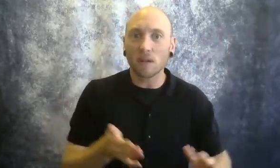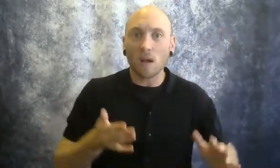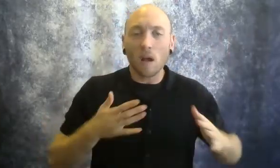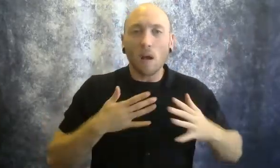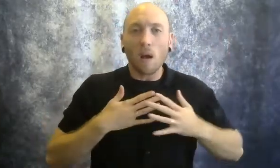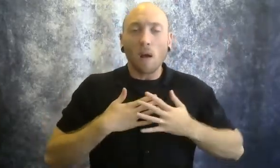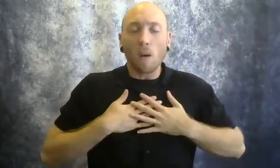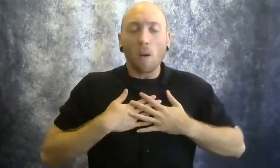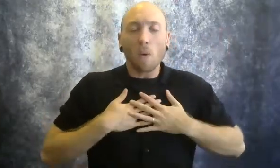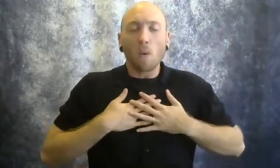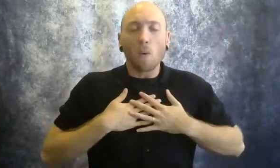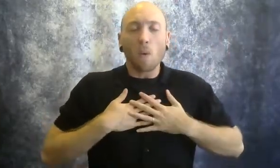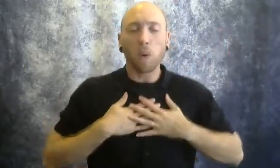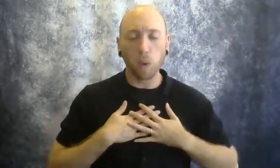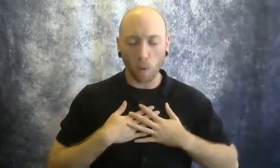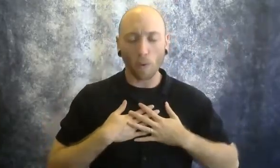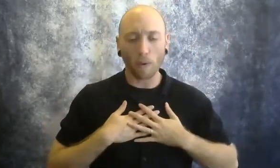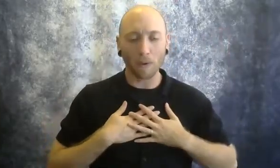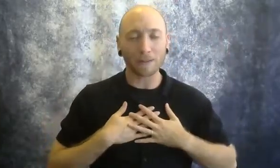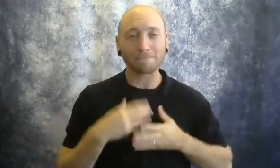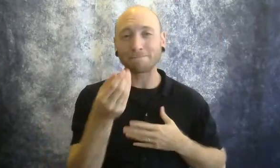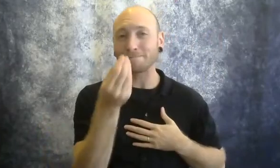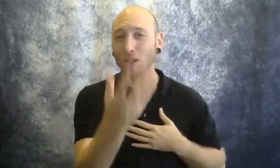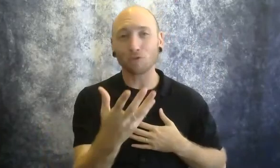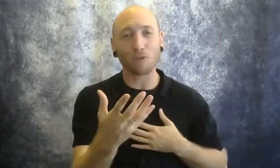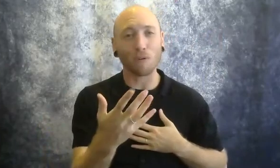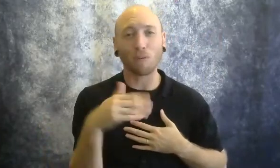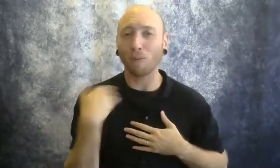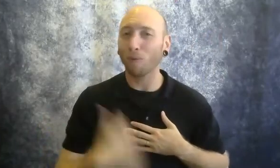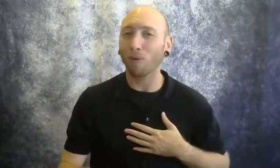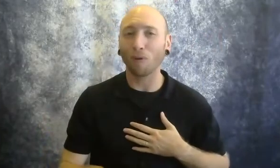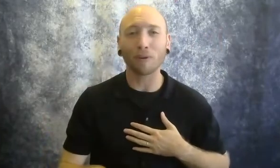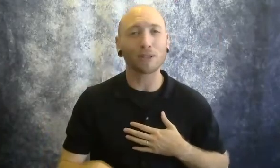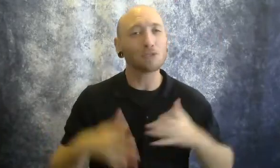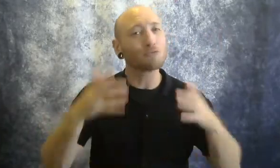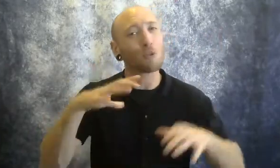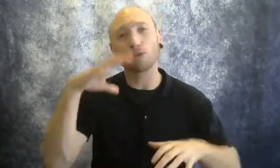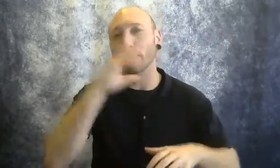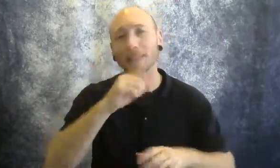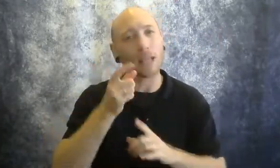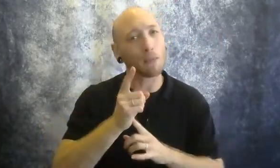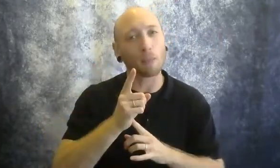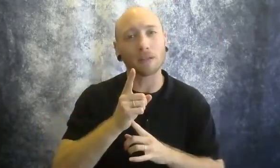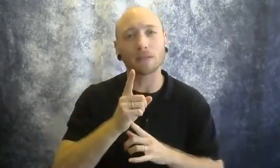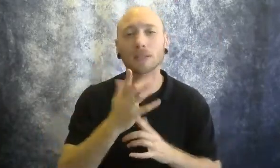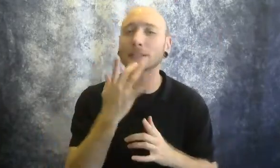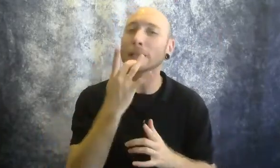can't relate how that feeling is, but I'm telling you, it's one you cannot afford to miss. It's too good,